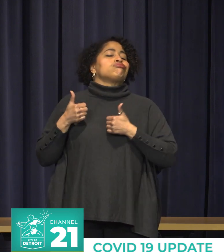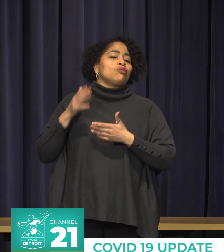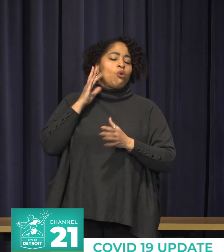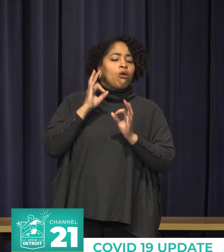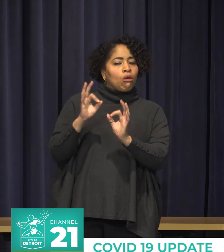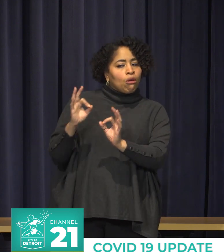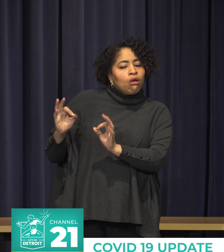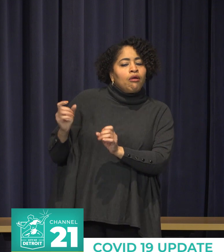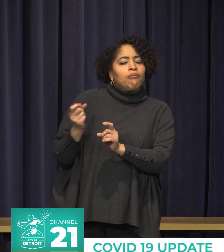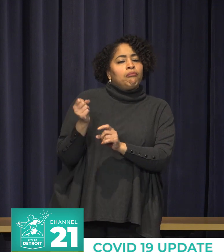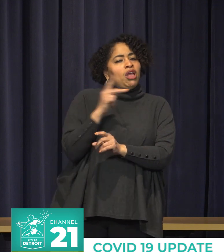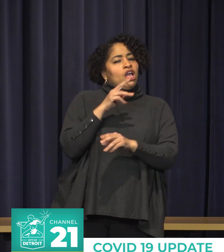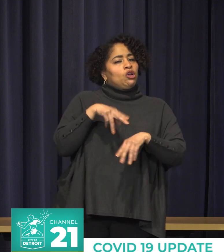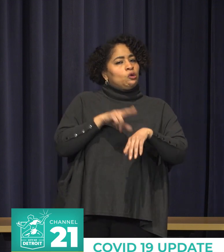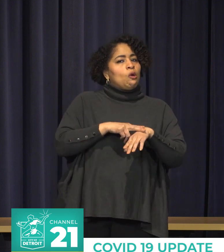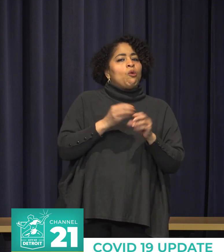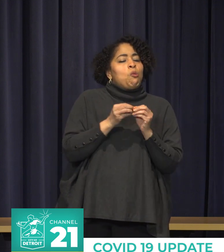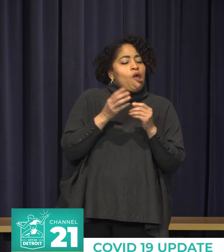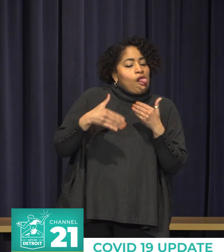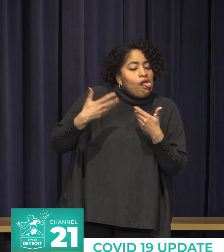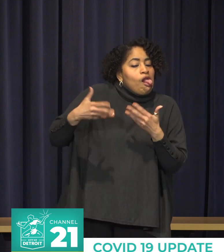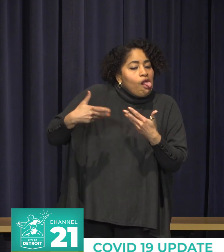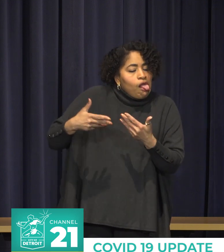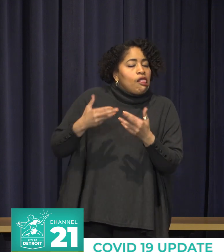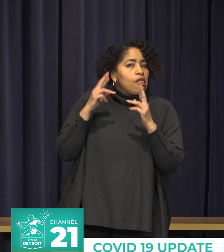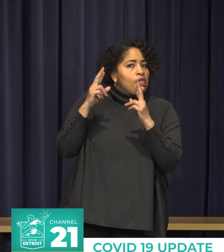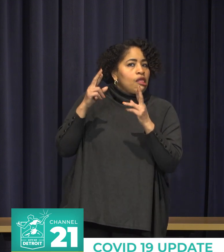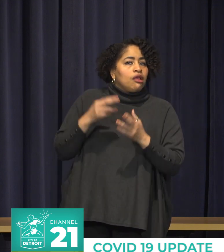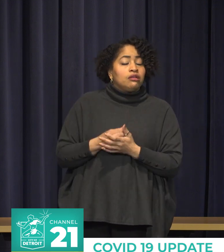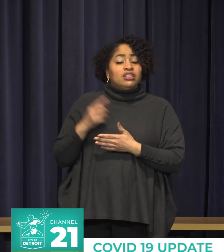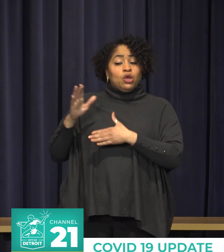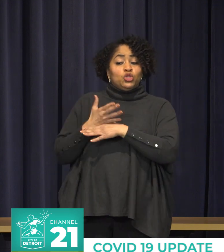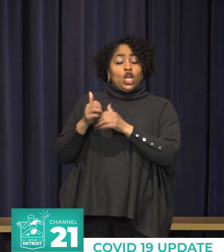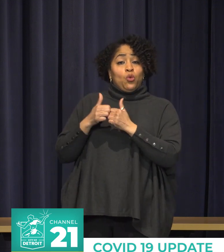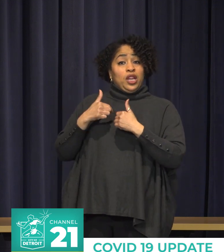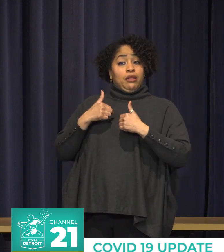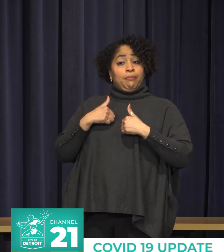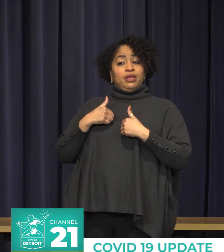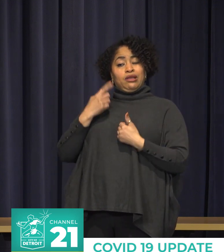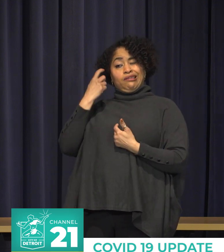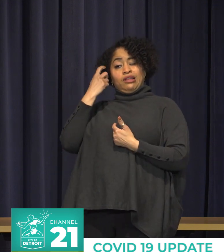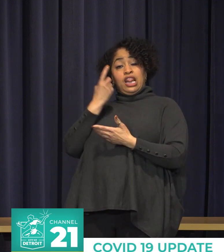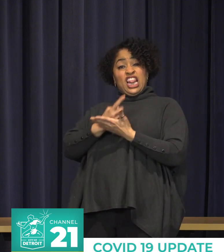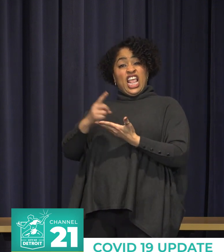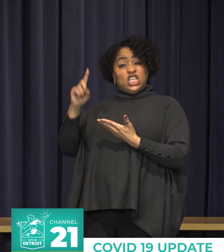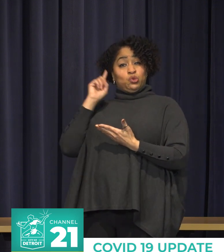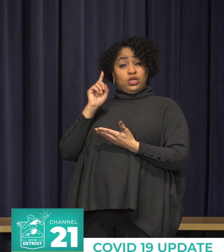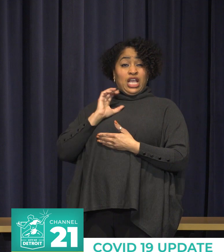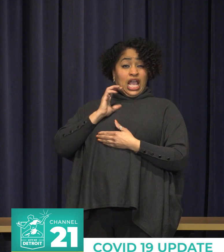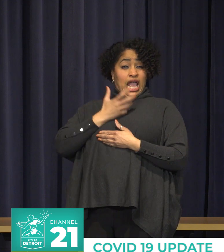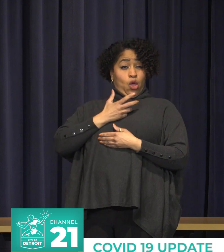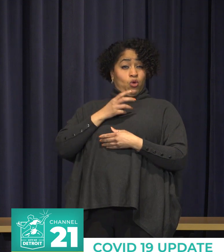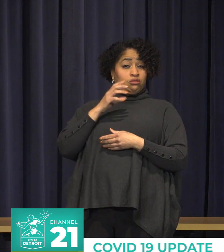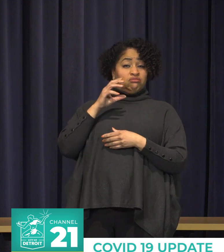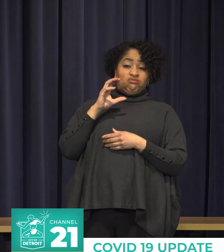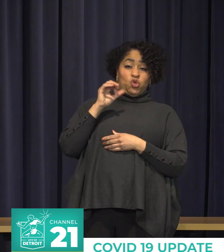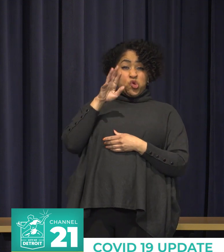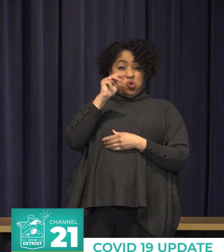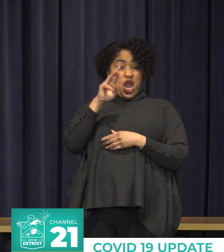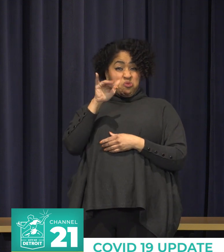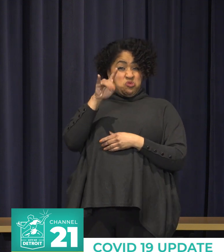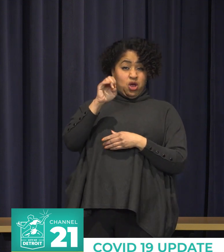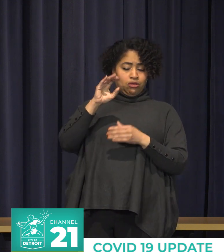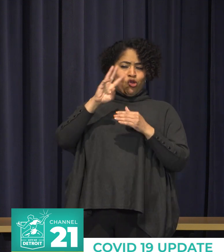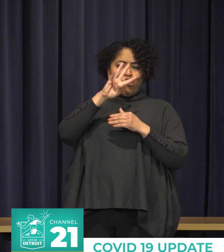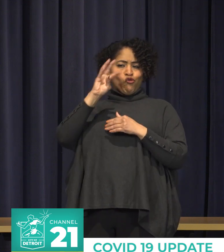Assistant Chief White just shared the numbers with me as I was coming over here, but the number of crimes in this city last week were 40% below